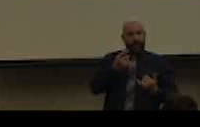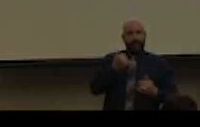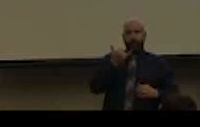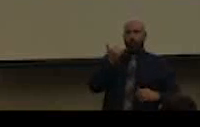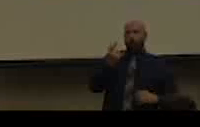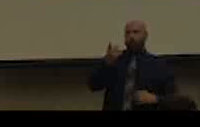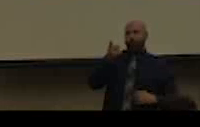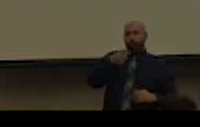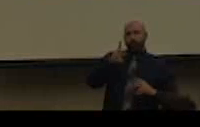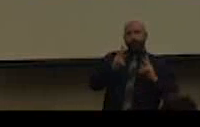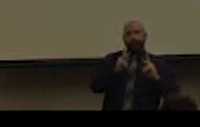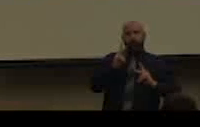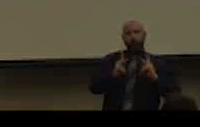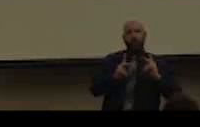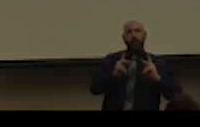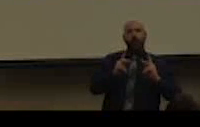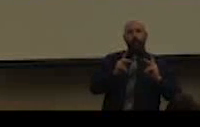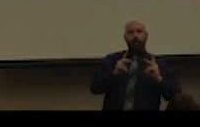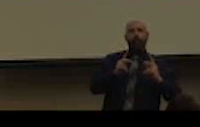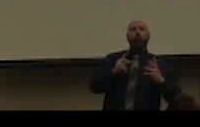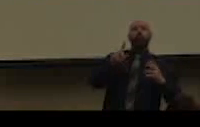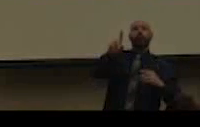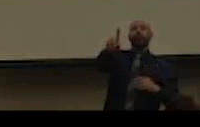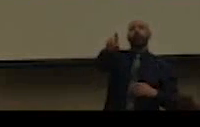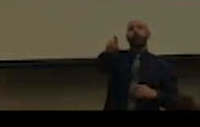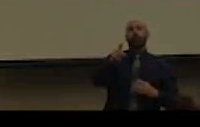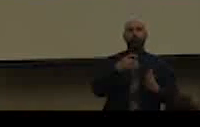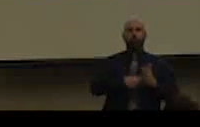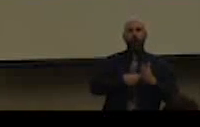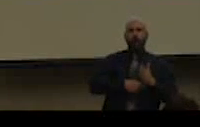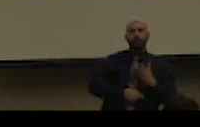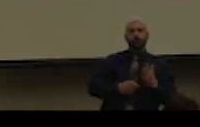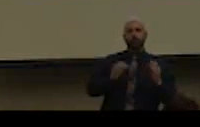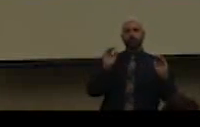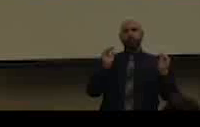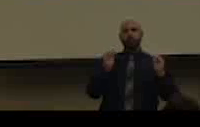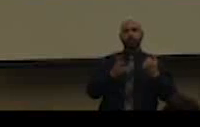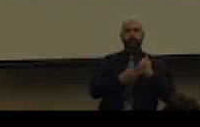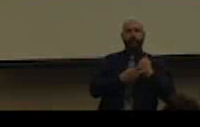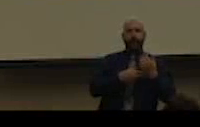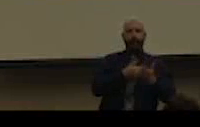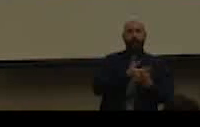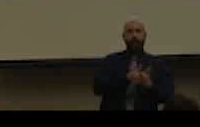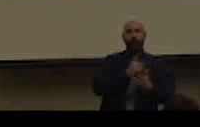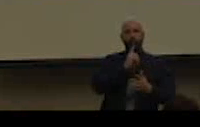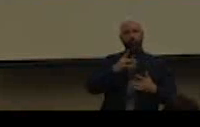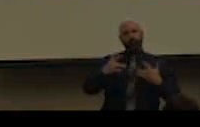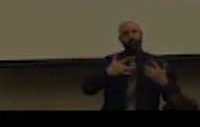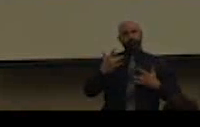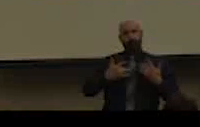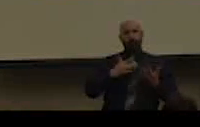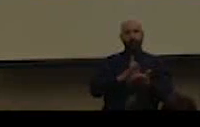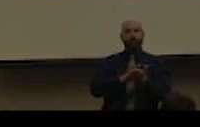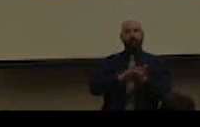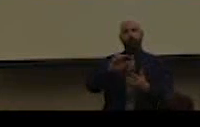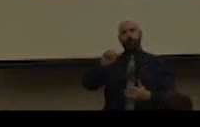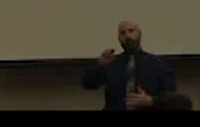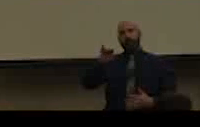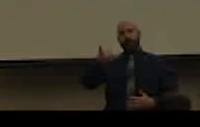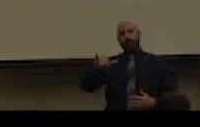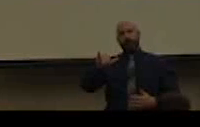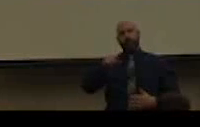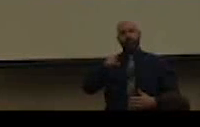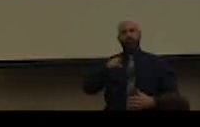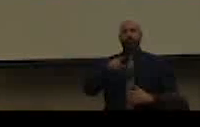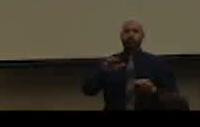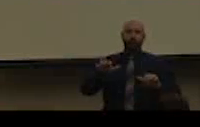folks and get pricing so they can save money. So I'm really excited and I want to commend Emmy. She's done a fabulous job.